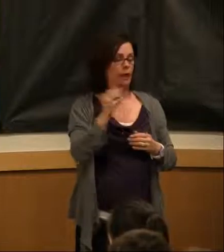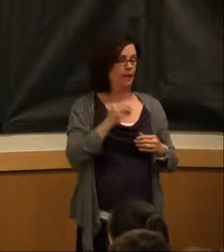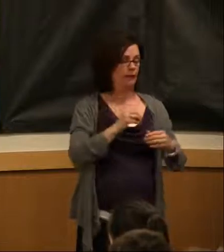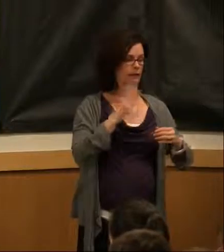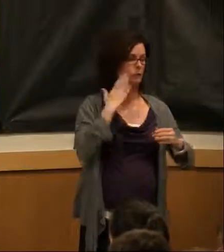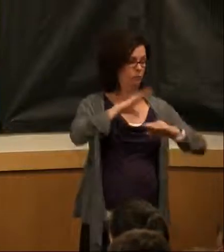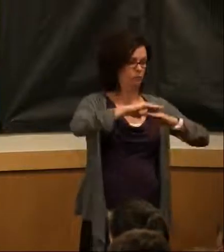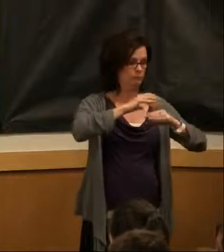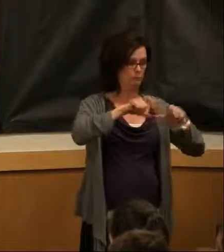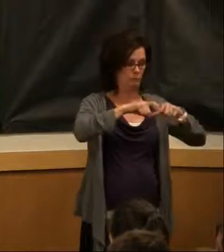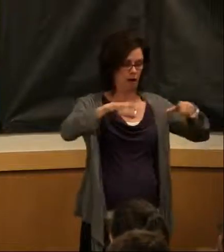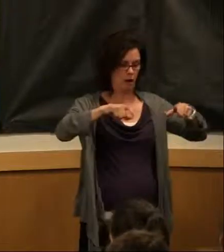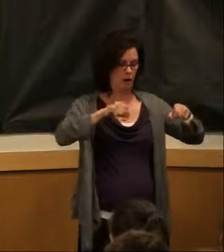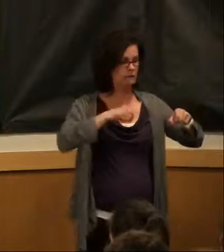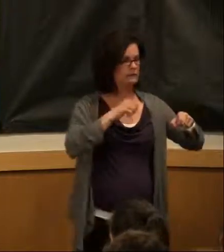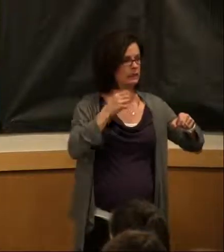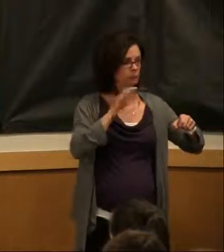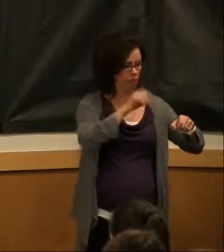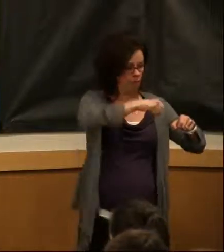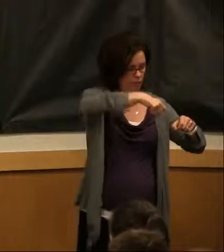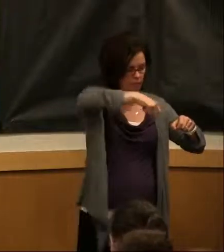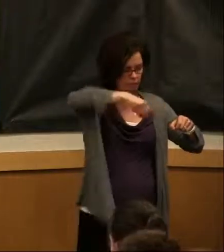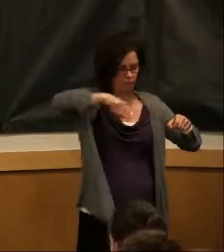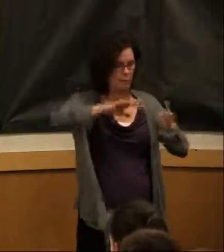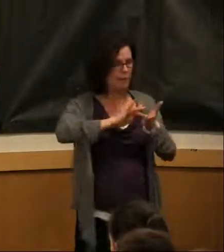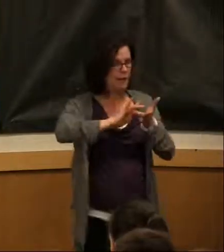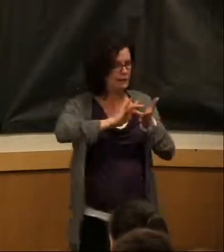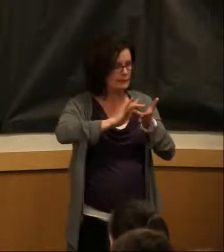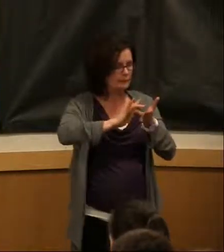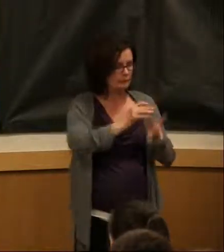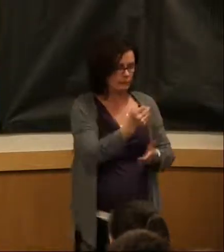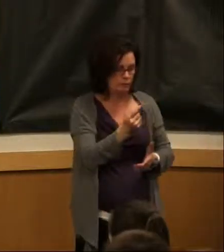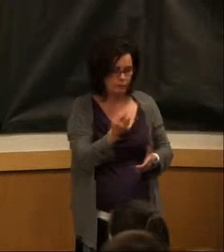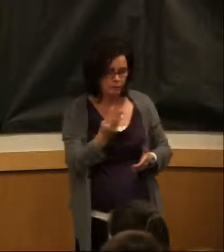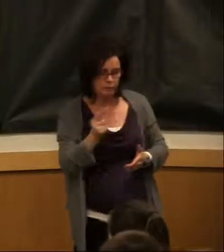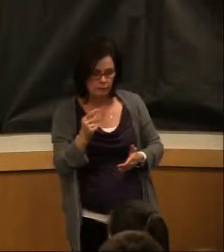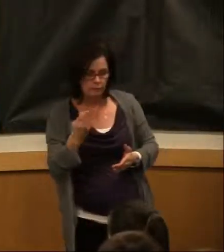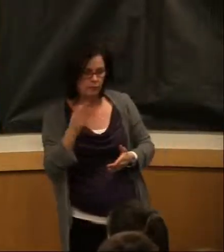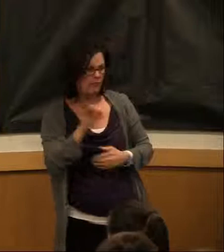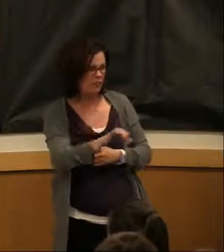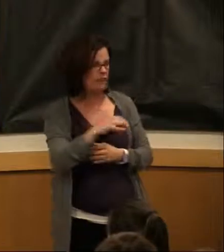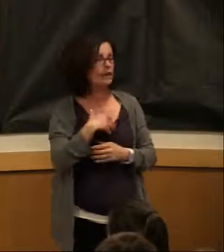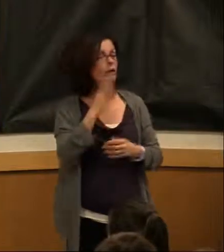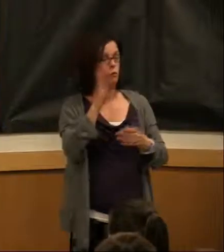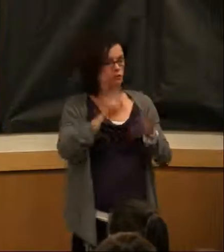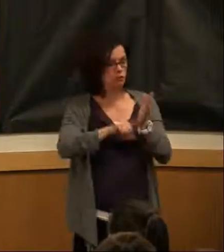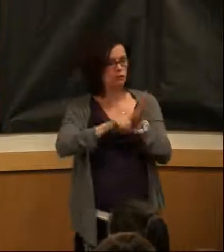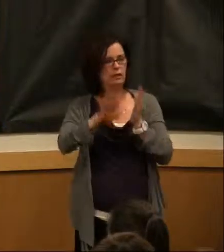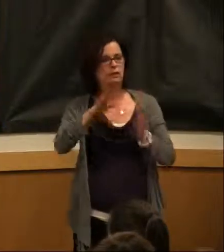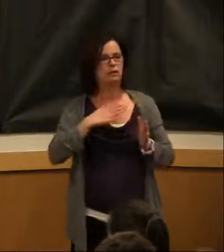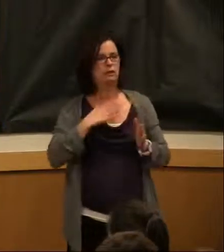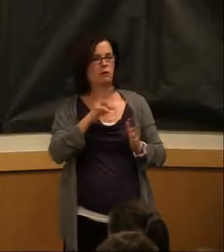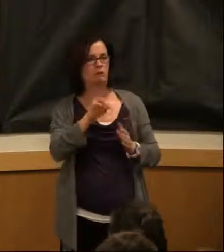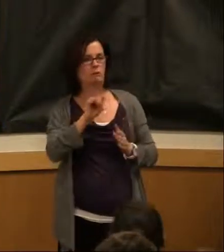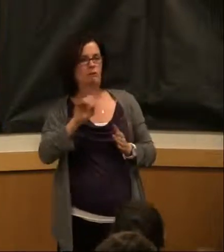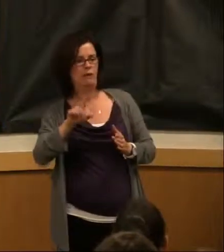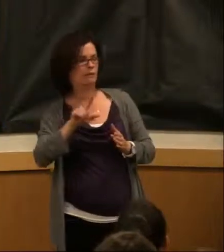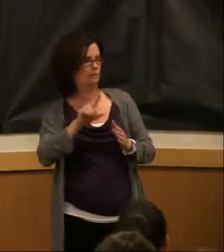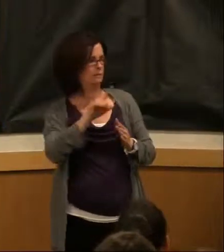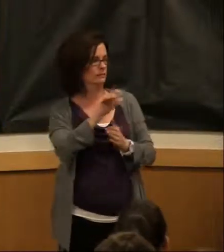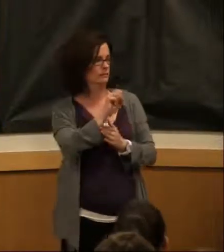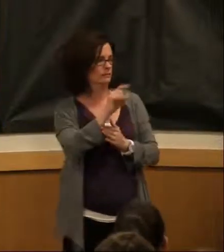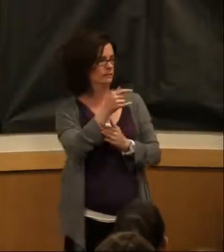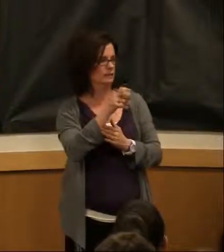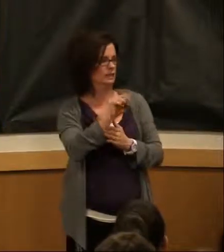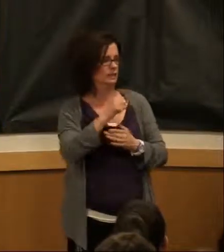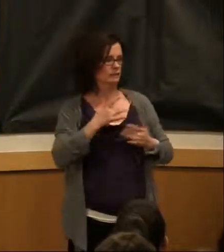she may come in that same time to fill your meds, but also check all your vital signs to make sure everything's going okay with